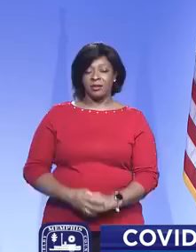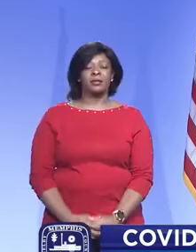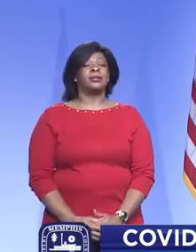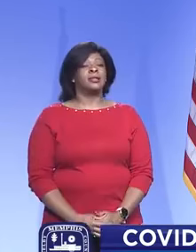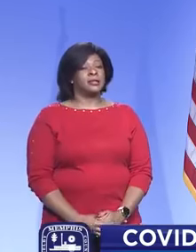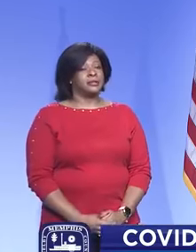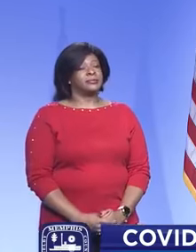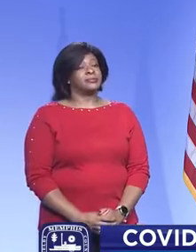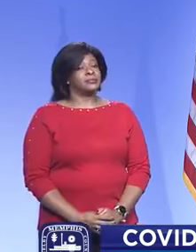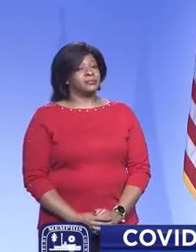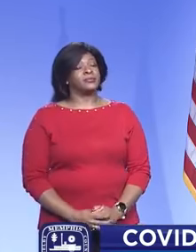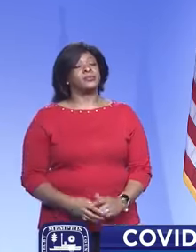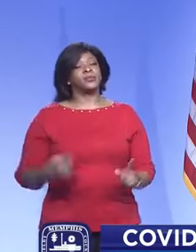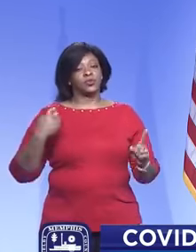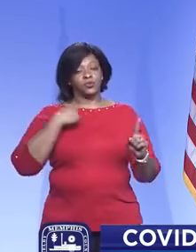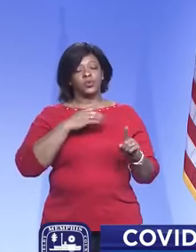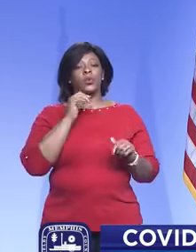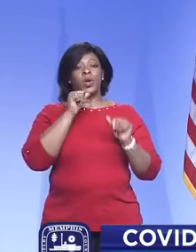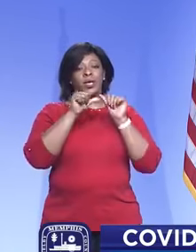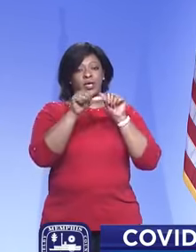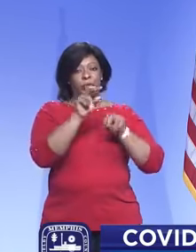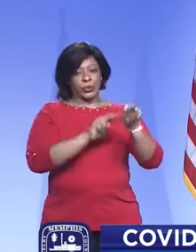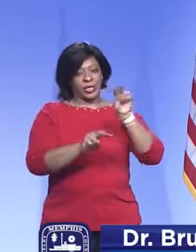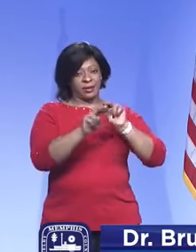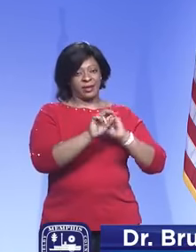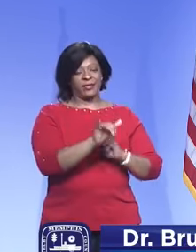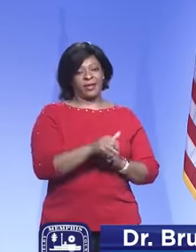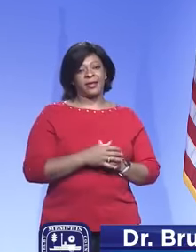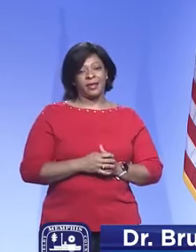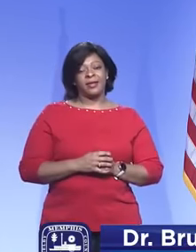Well, we'll be looking at that